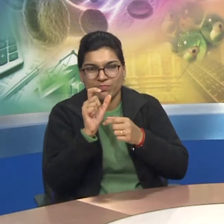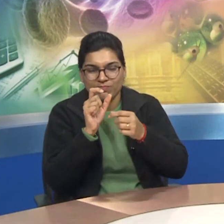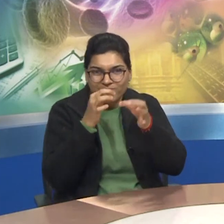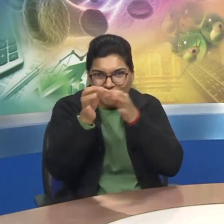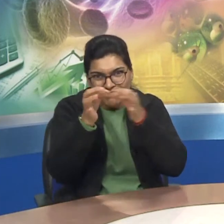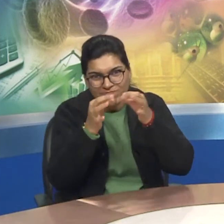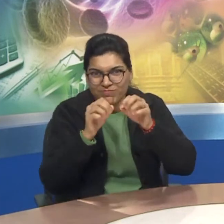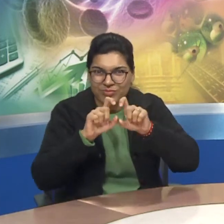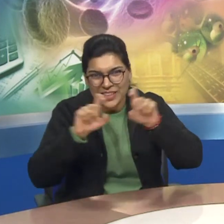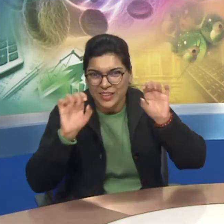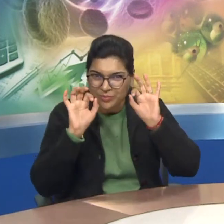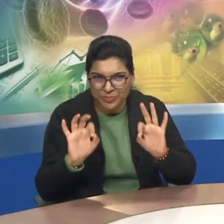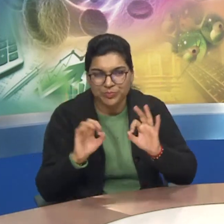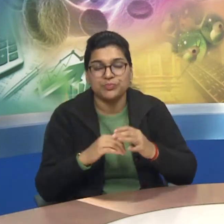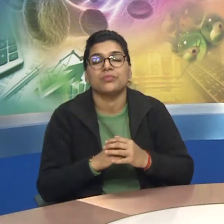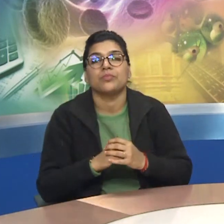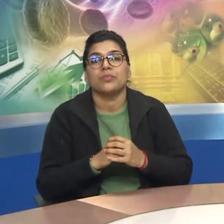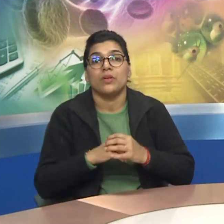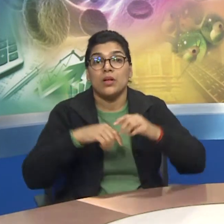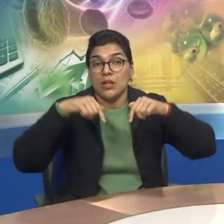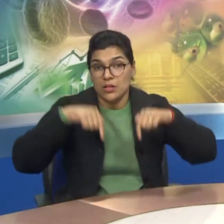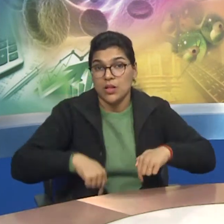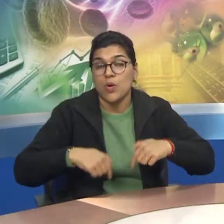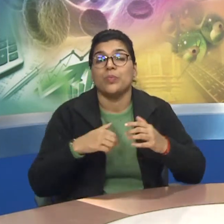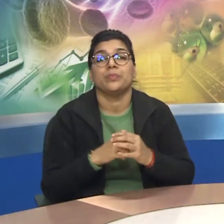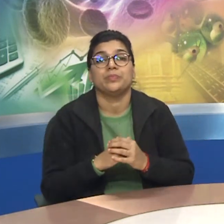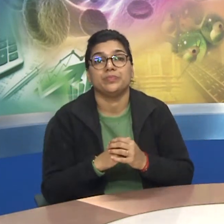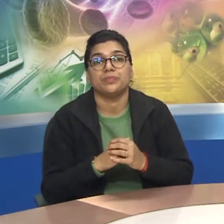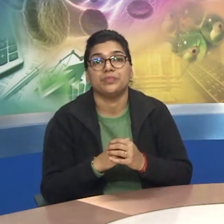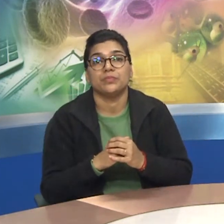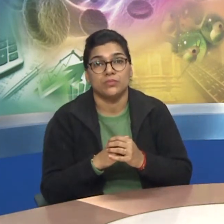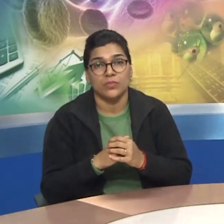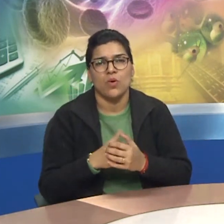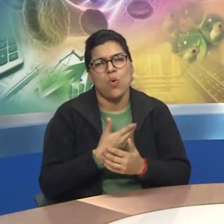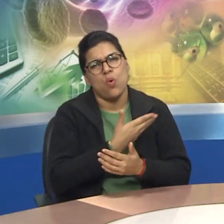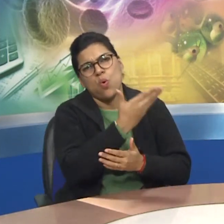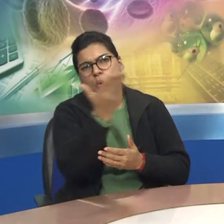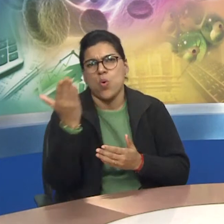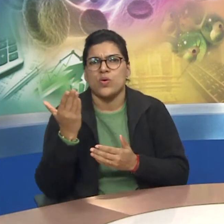So here we have learned the words from the poem. Now,